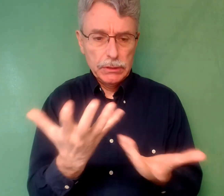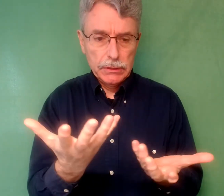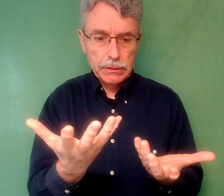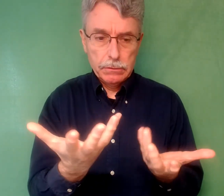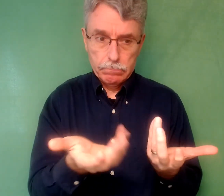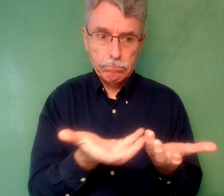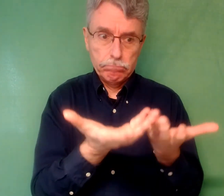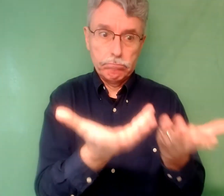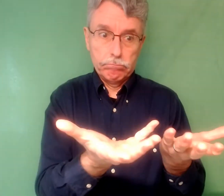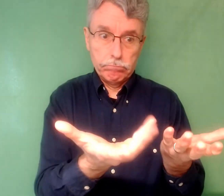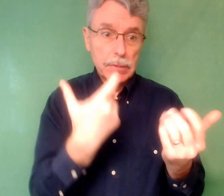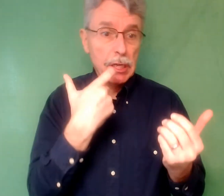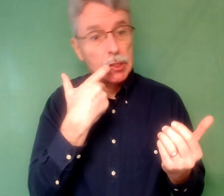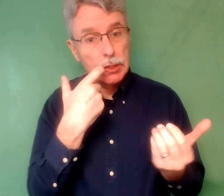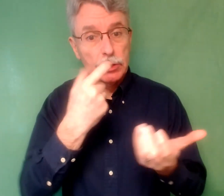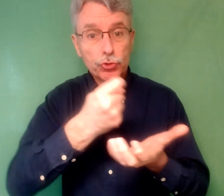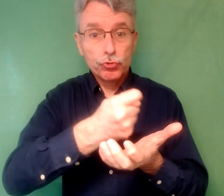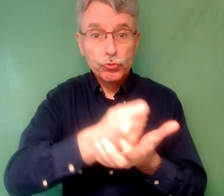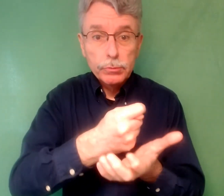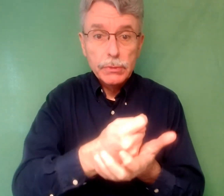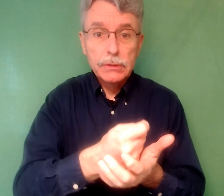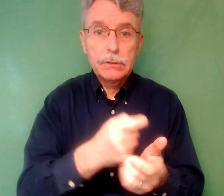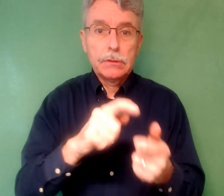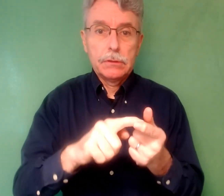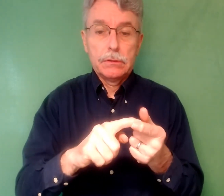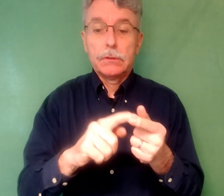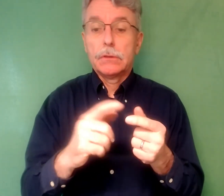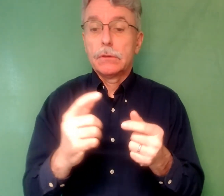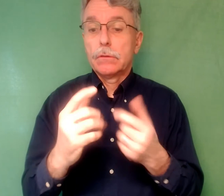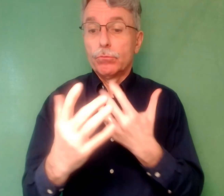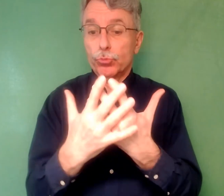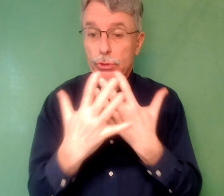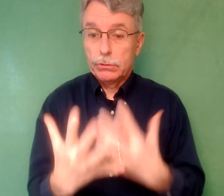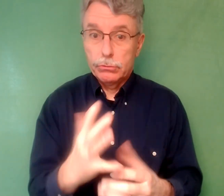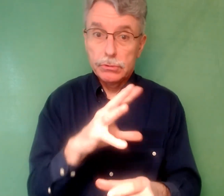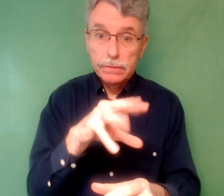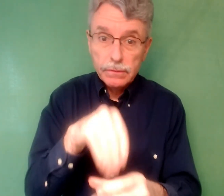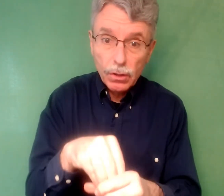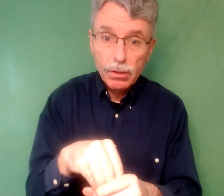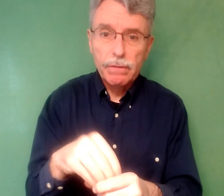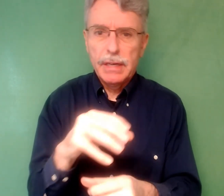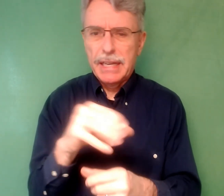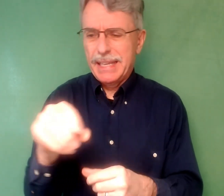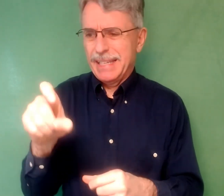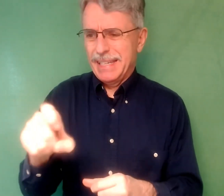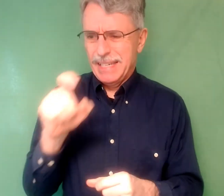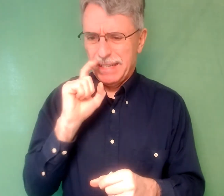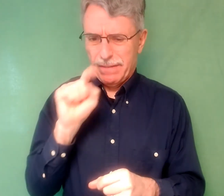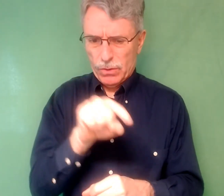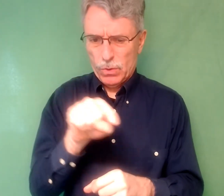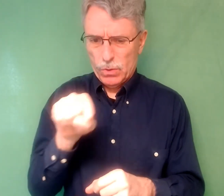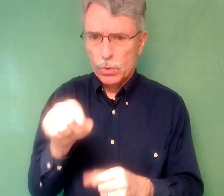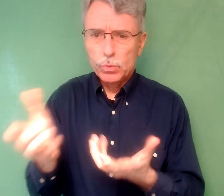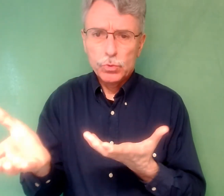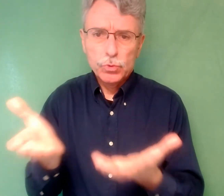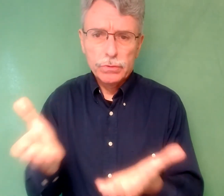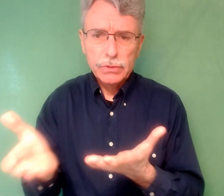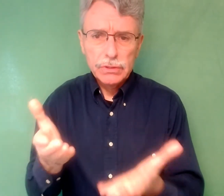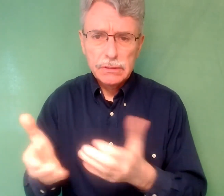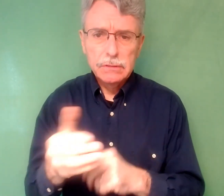there are no evidence-based treatment programs specifically designed for deaf individuals, whether incarcerated or not.